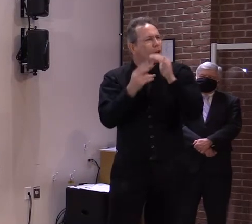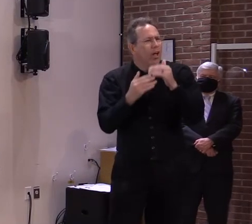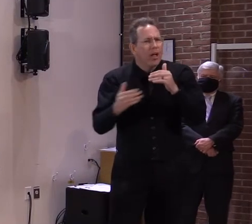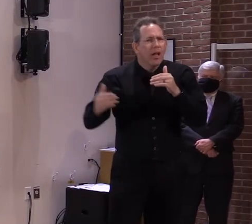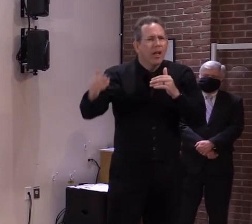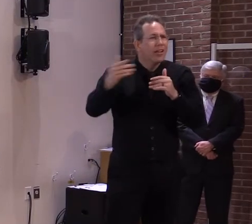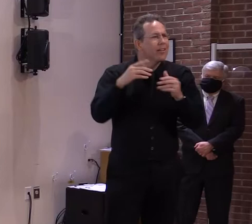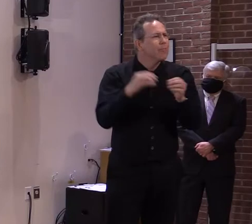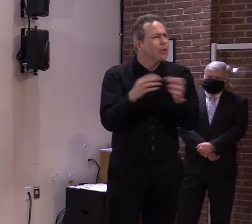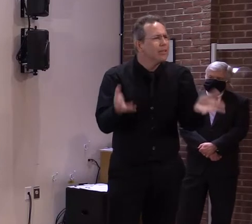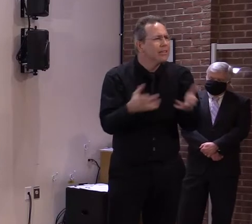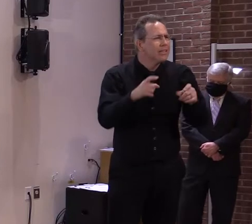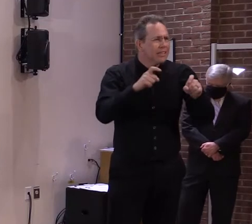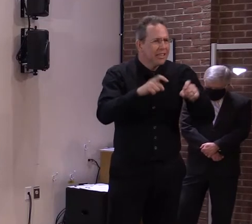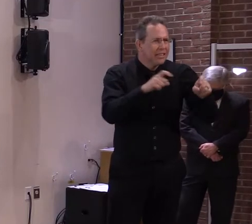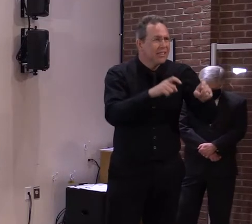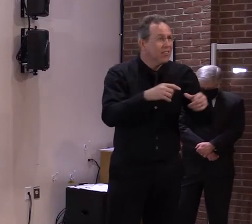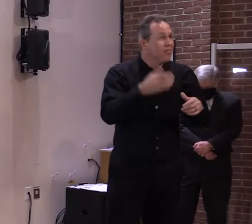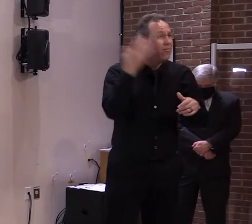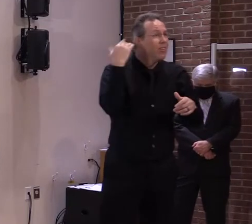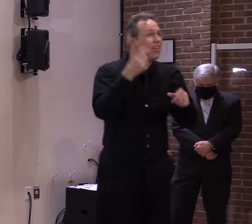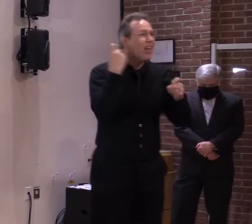were a year ago.